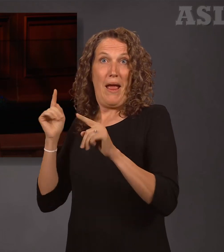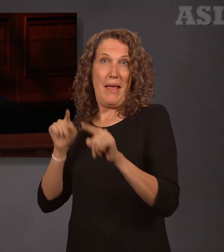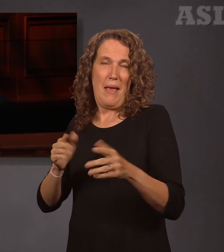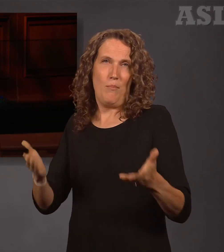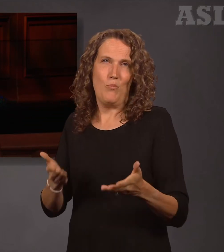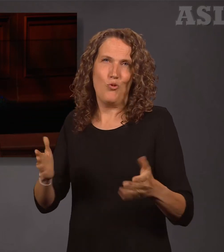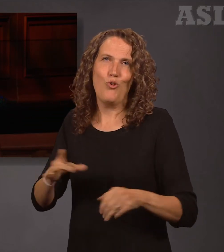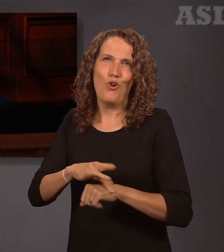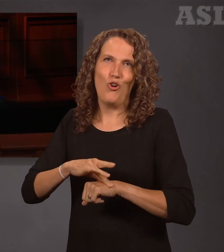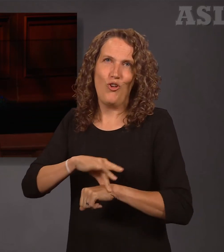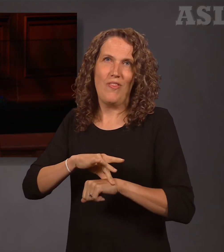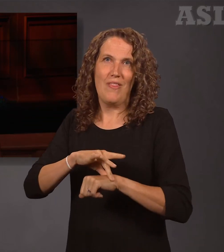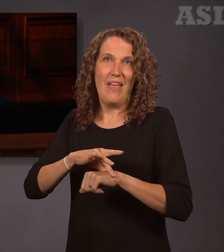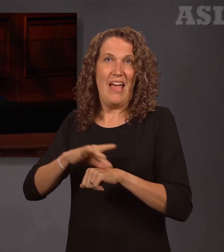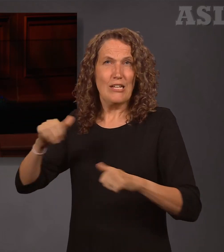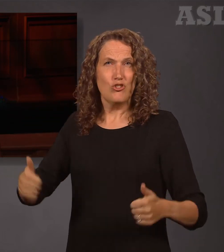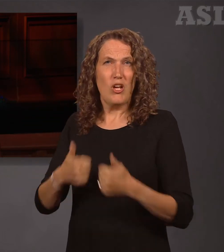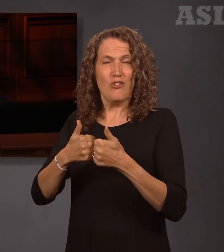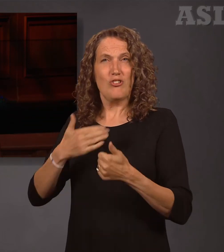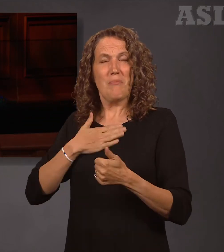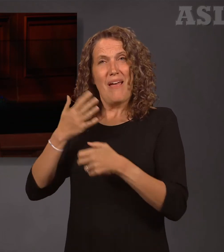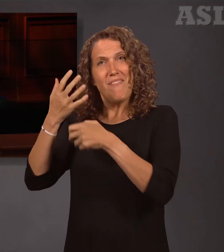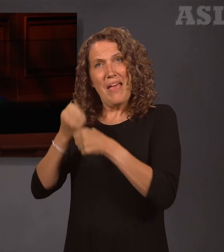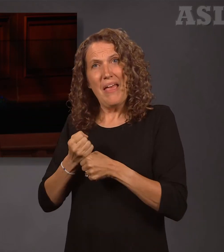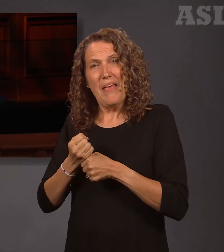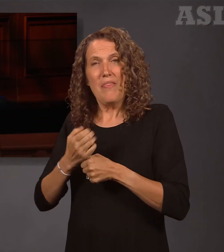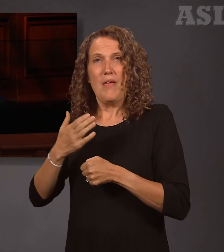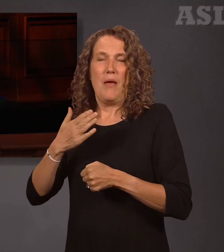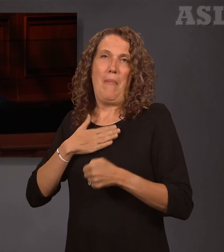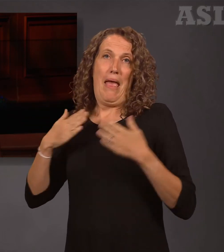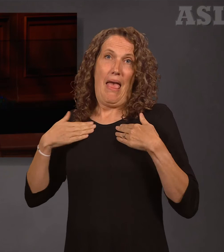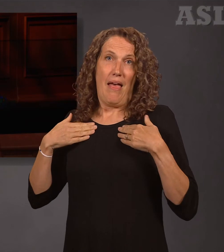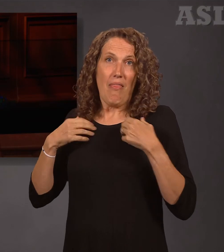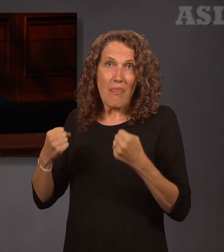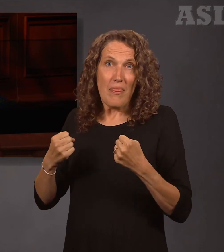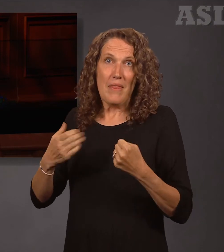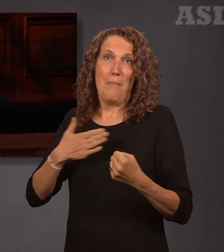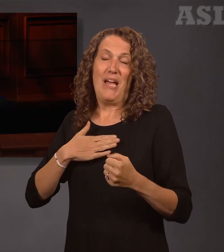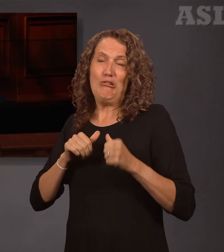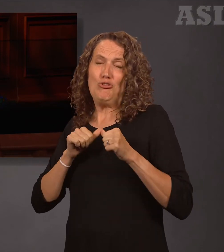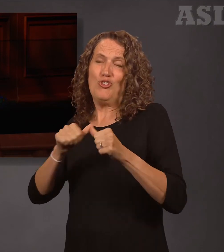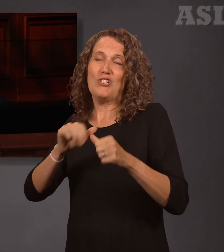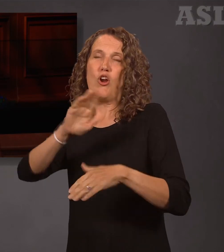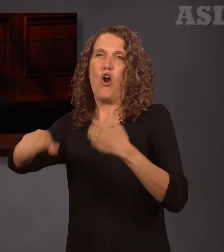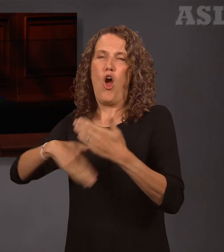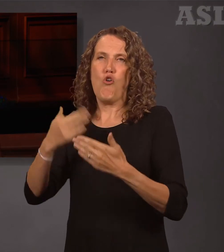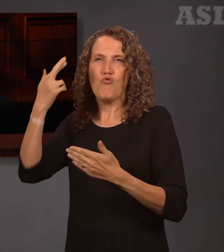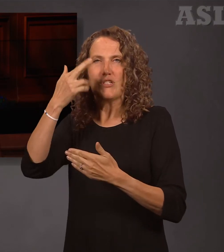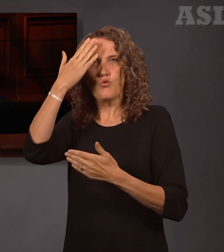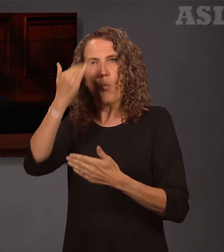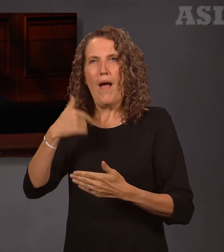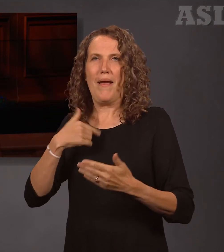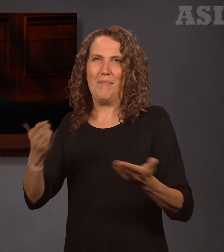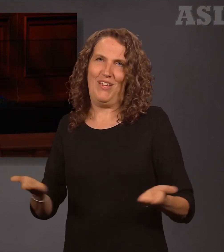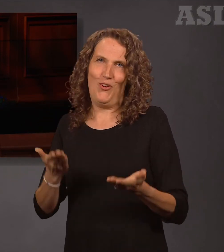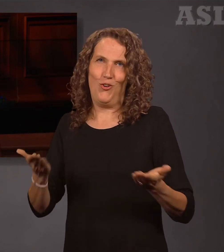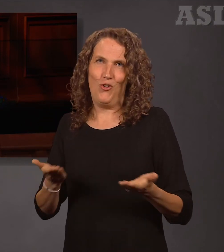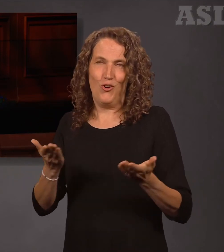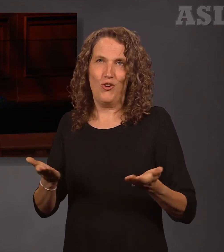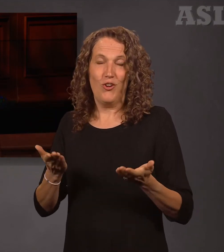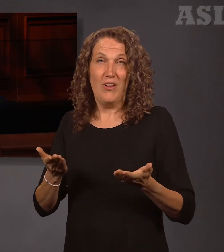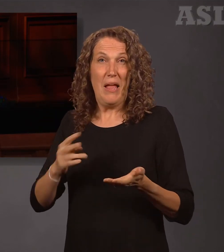my health and my endurance are all part of the reason I'm here and I certainly should never think